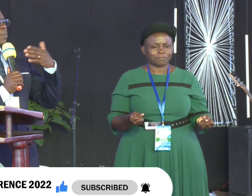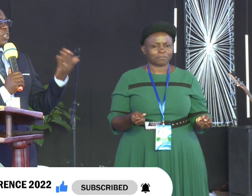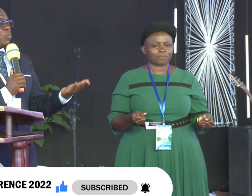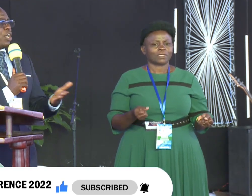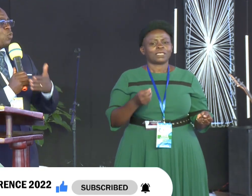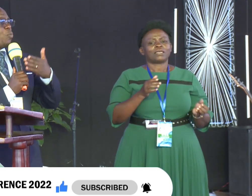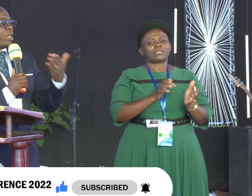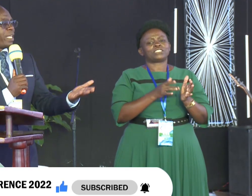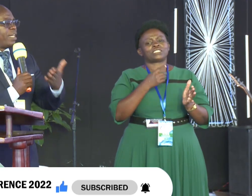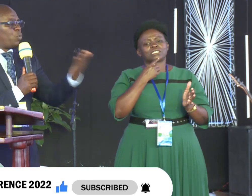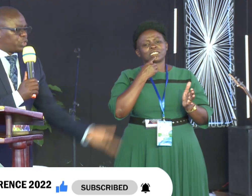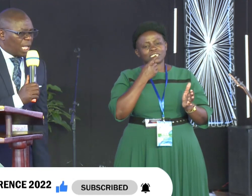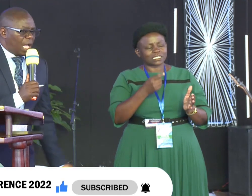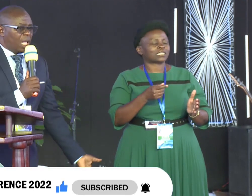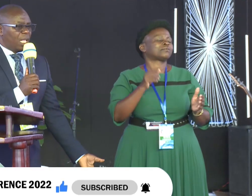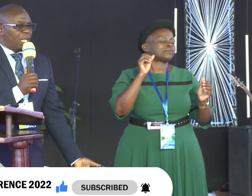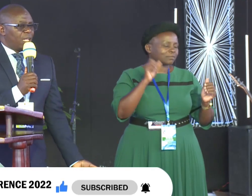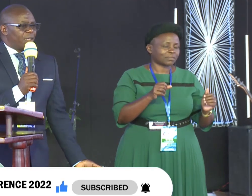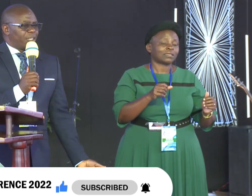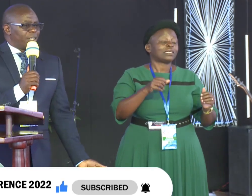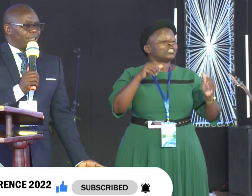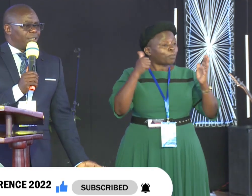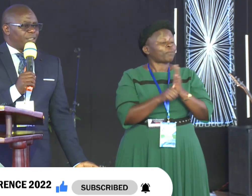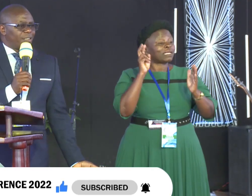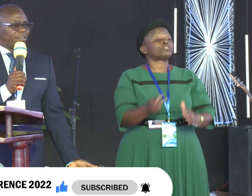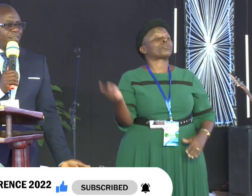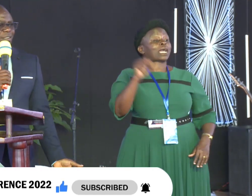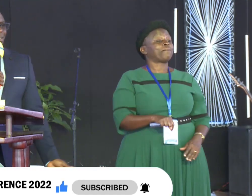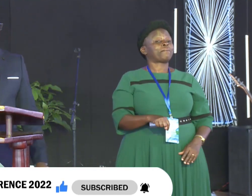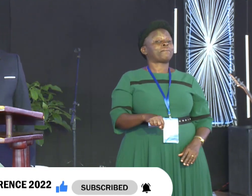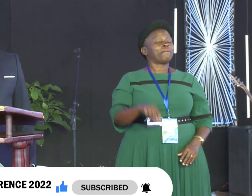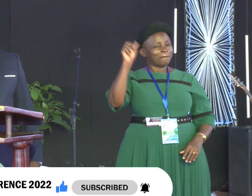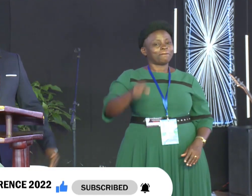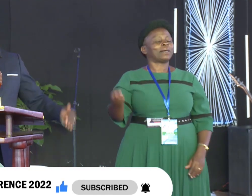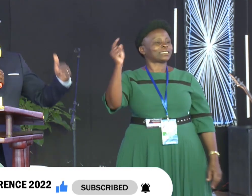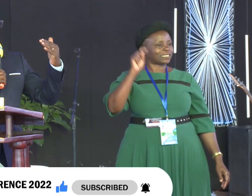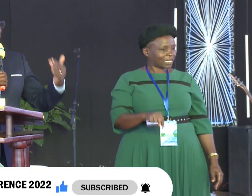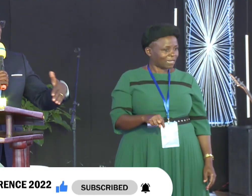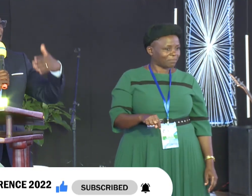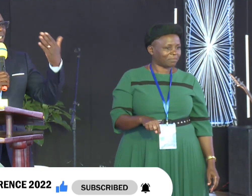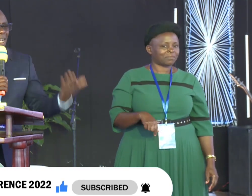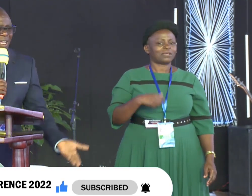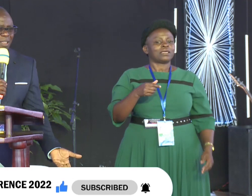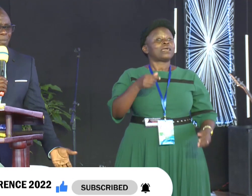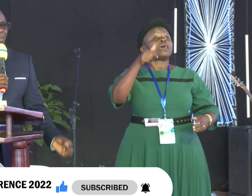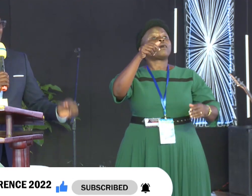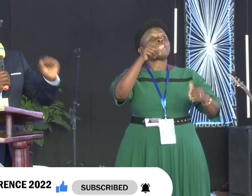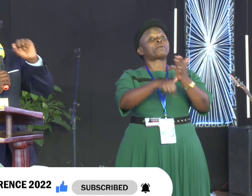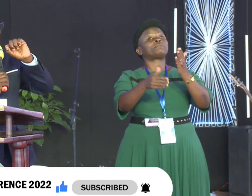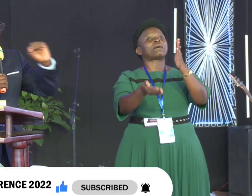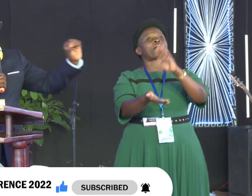It is impossible. So if Jesus says it is impossible, so just rest, they will come. They are parking and